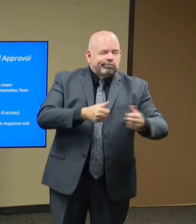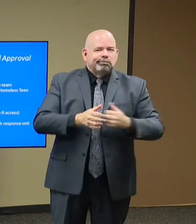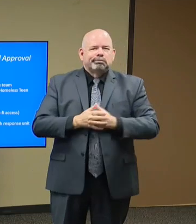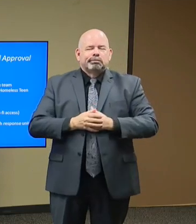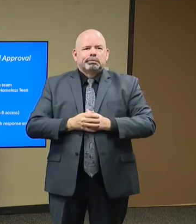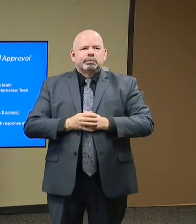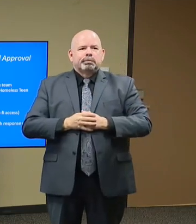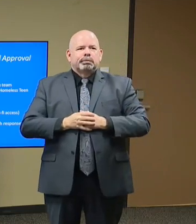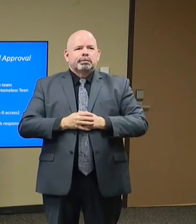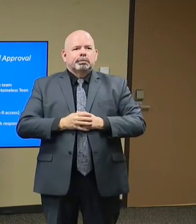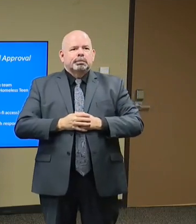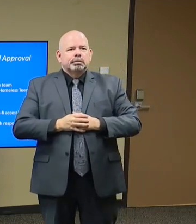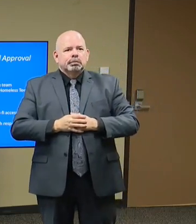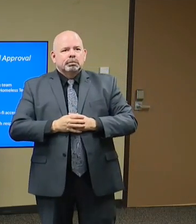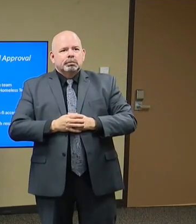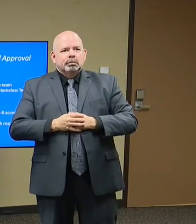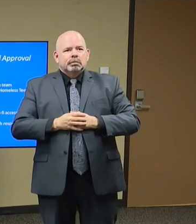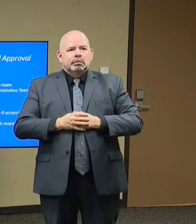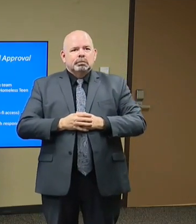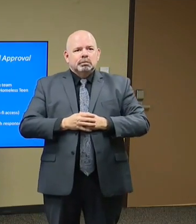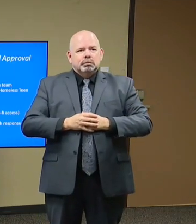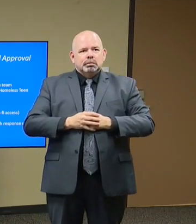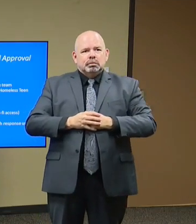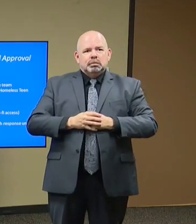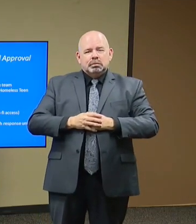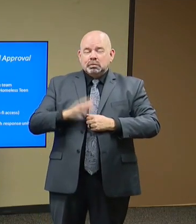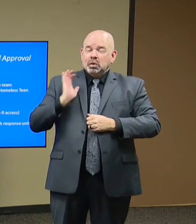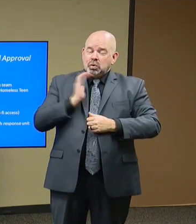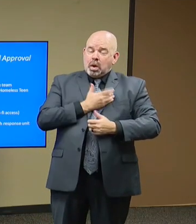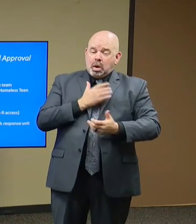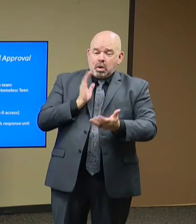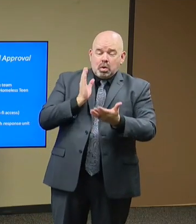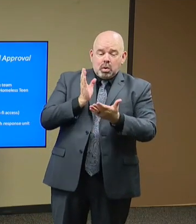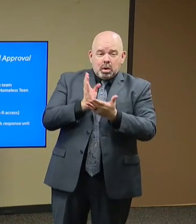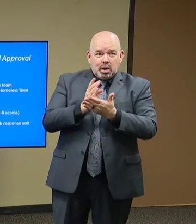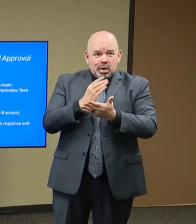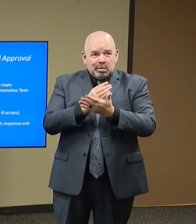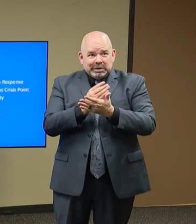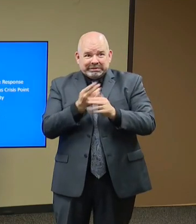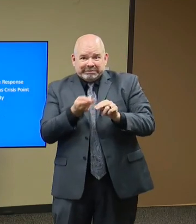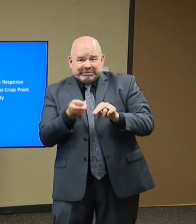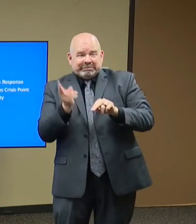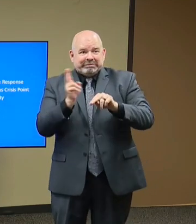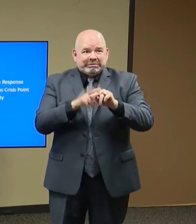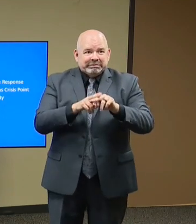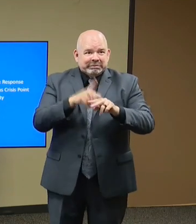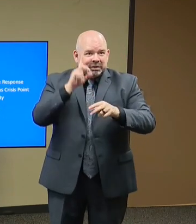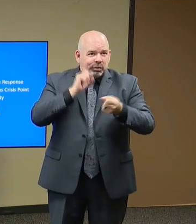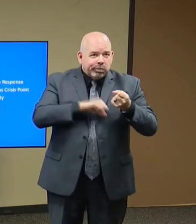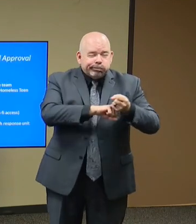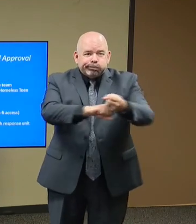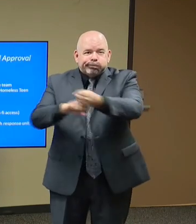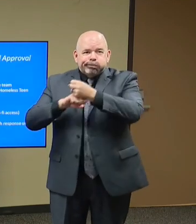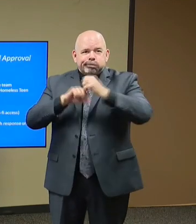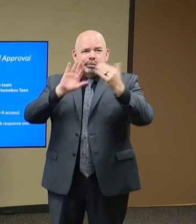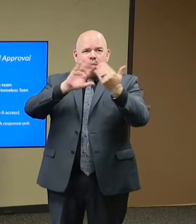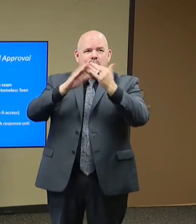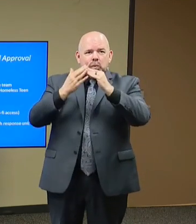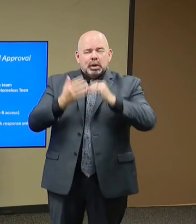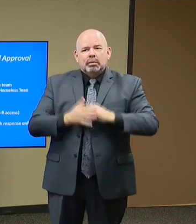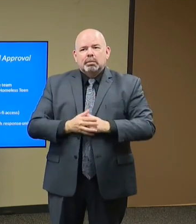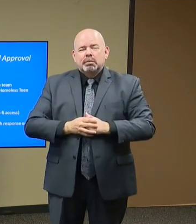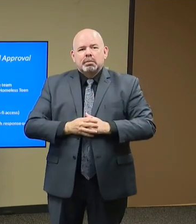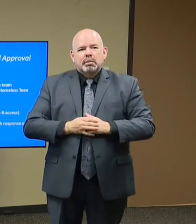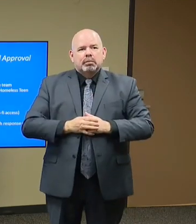increase the budget of helping people who are normally right now interfacing with the